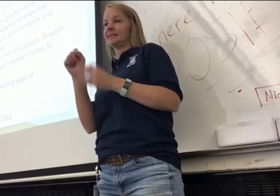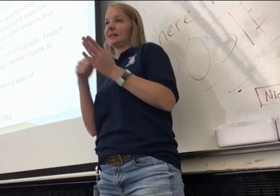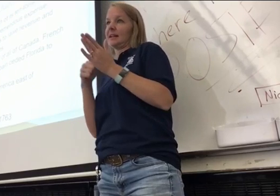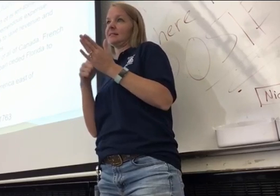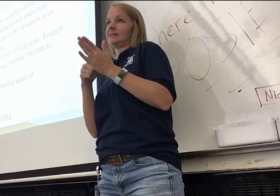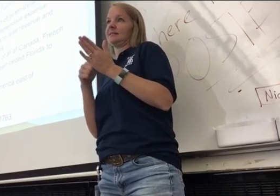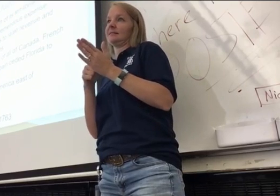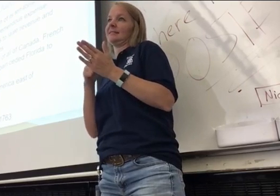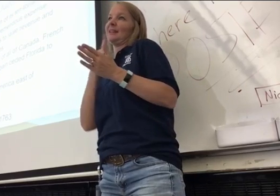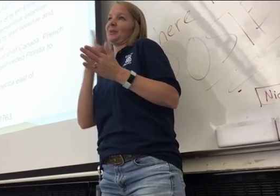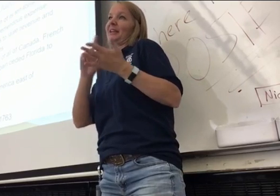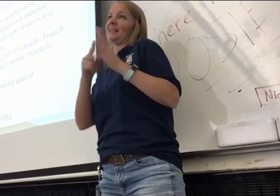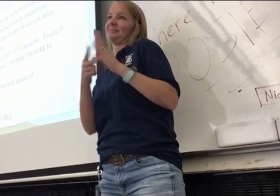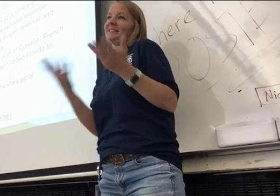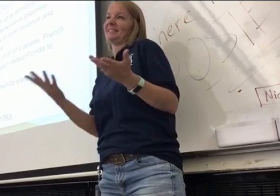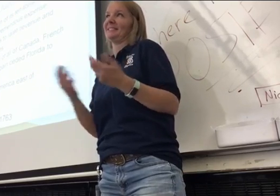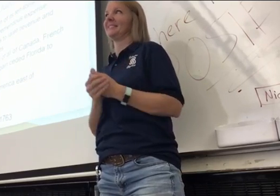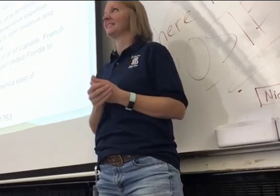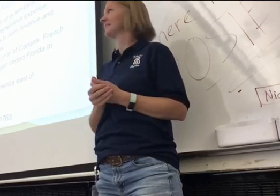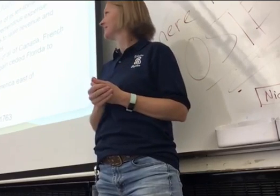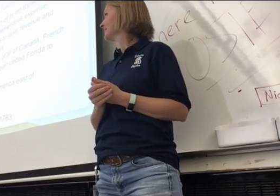fancy term for that.